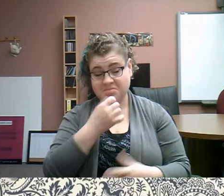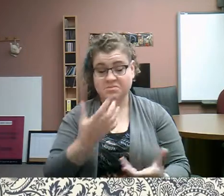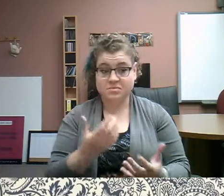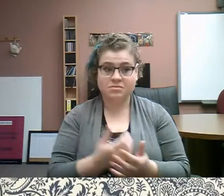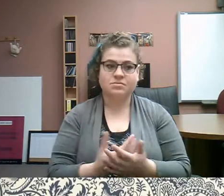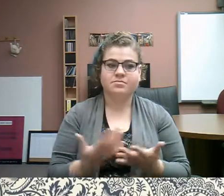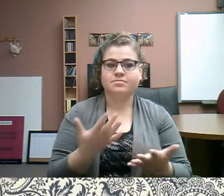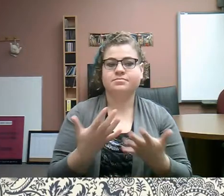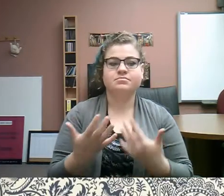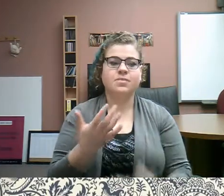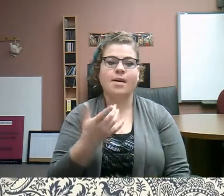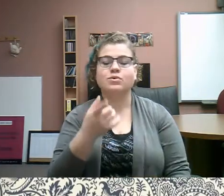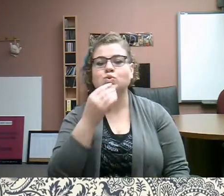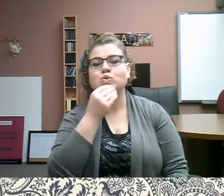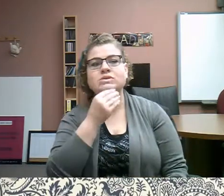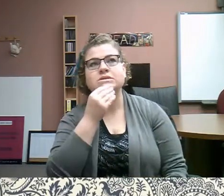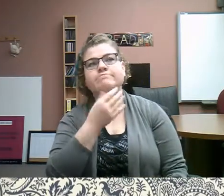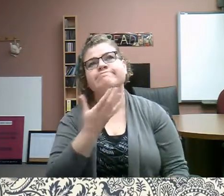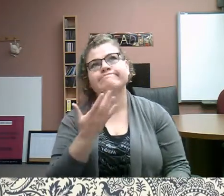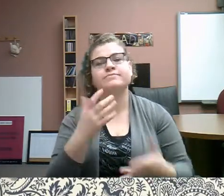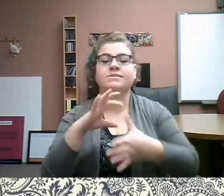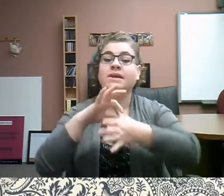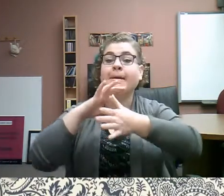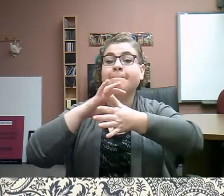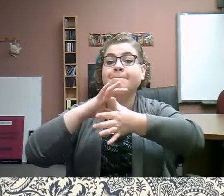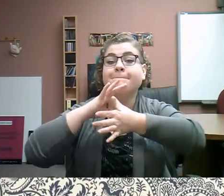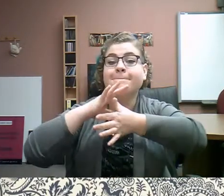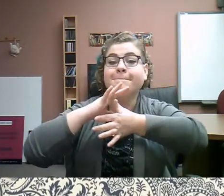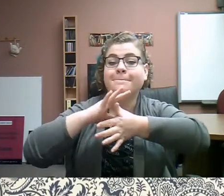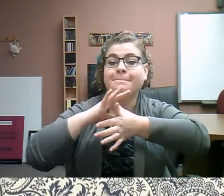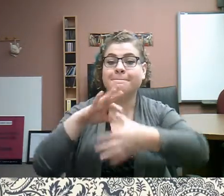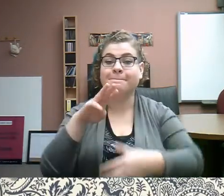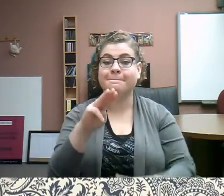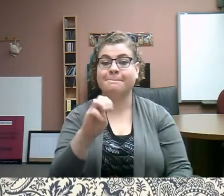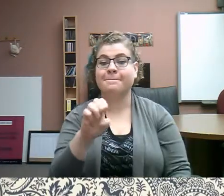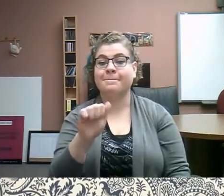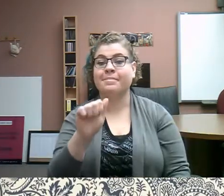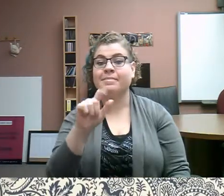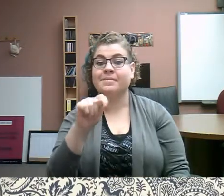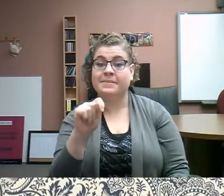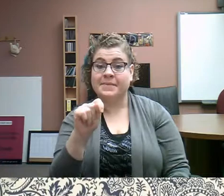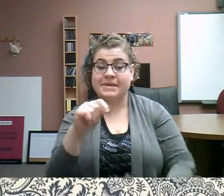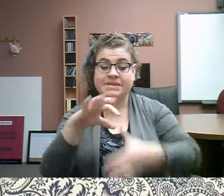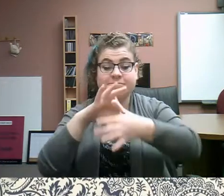For dinner or supper, maybe you'd eat meat.